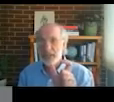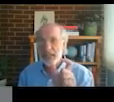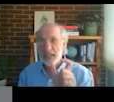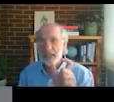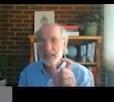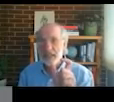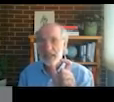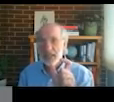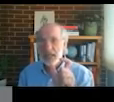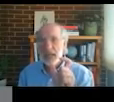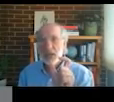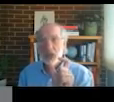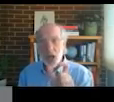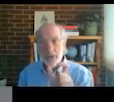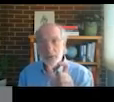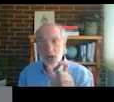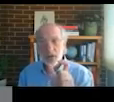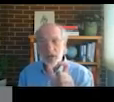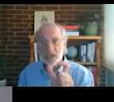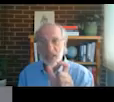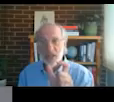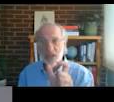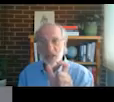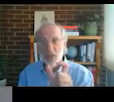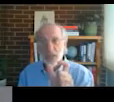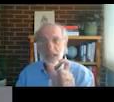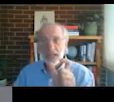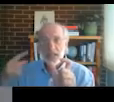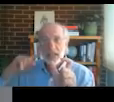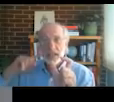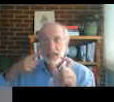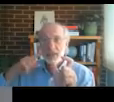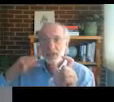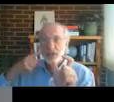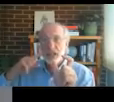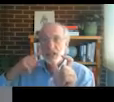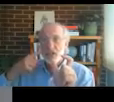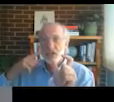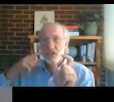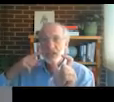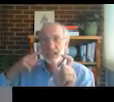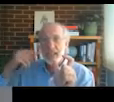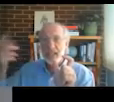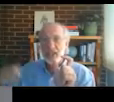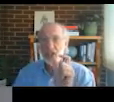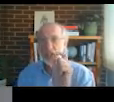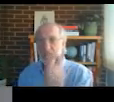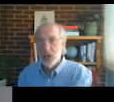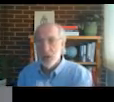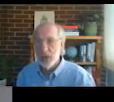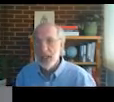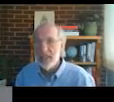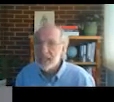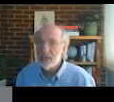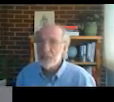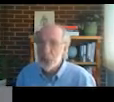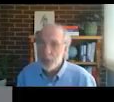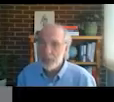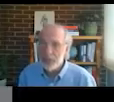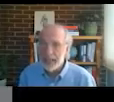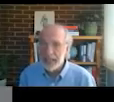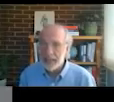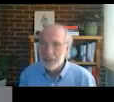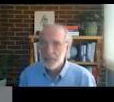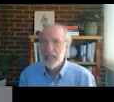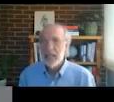hold up the candy and not model the sign at all and wait for the child to sign candy on their own. That's